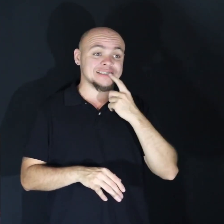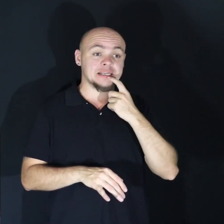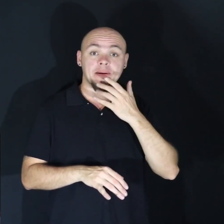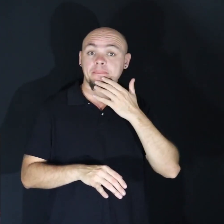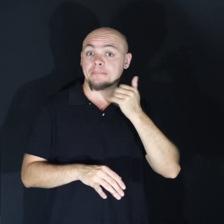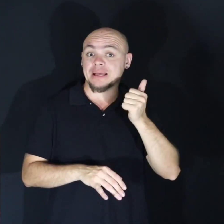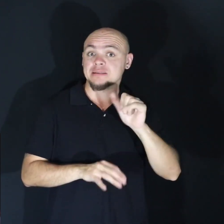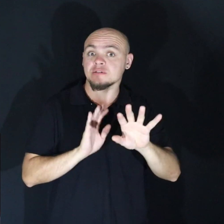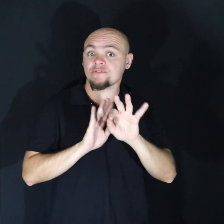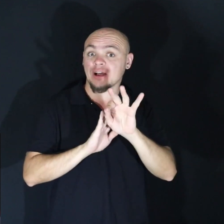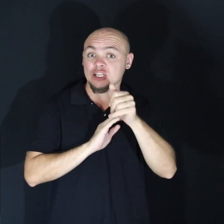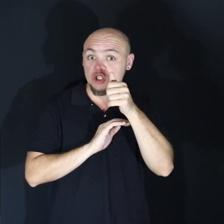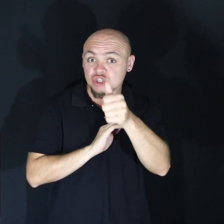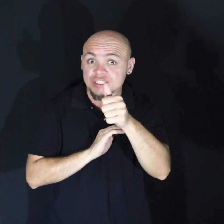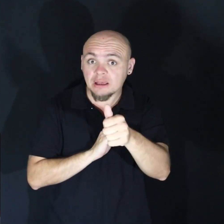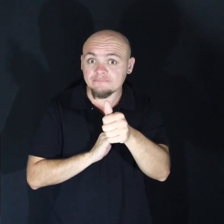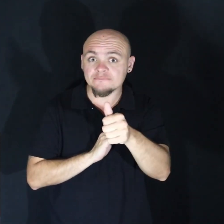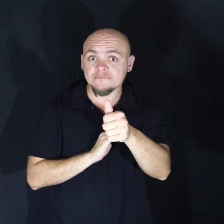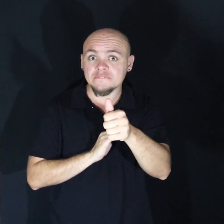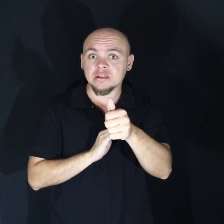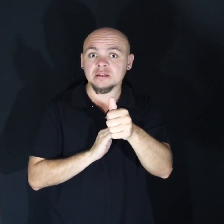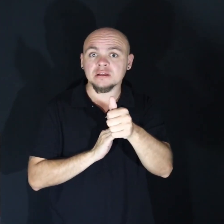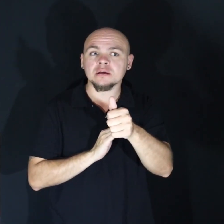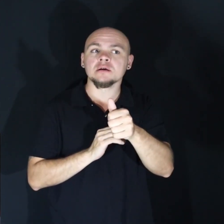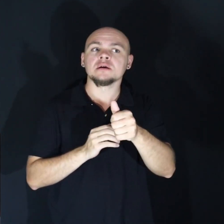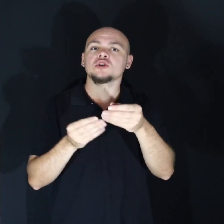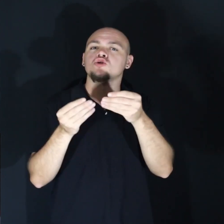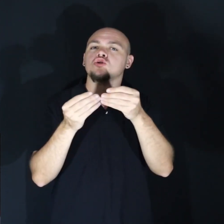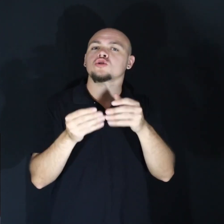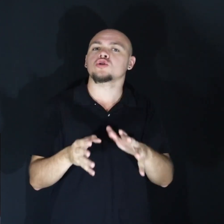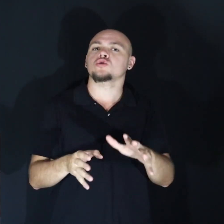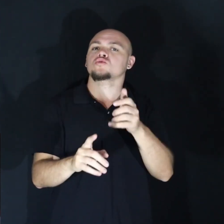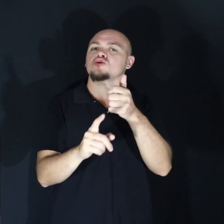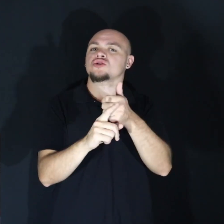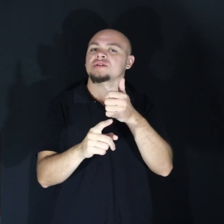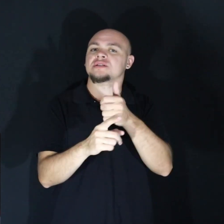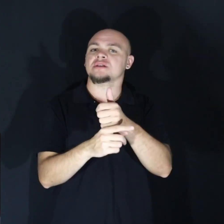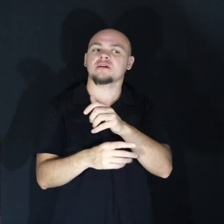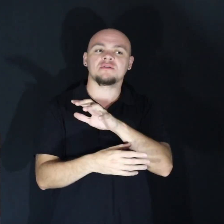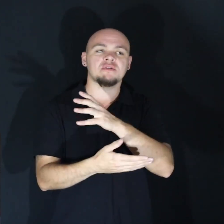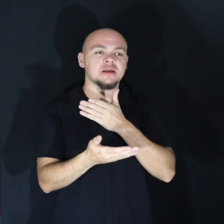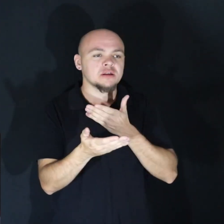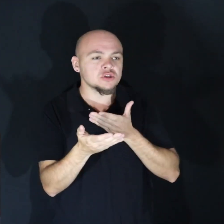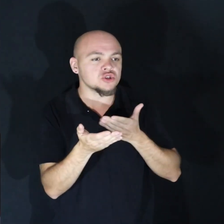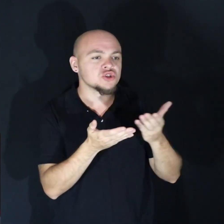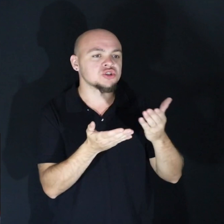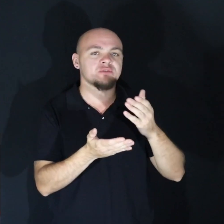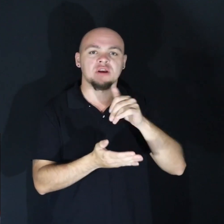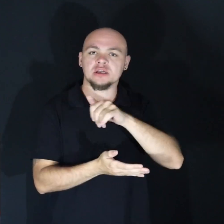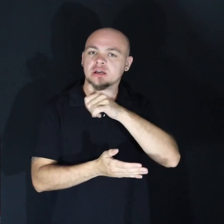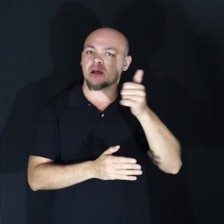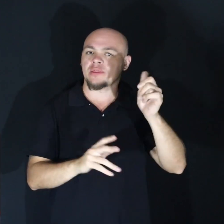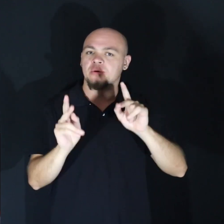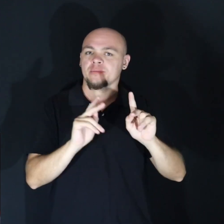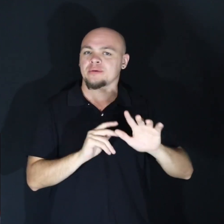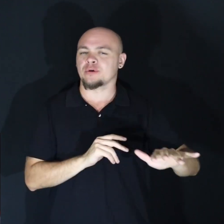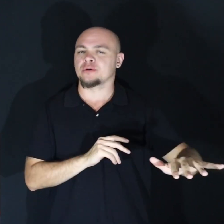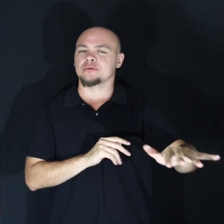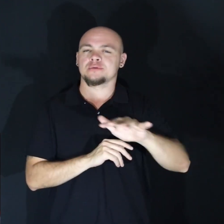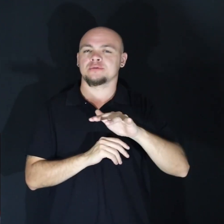find yourself is to lose yourself in service to others.